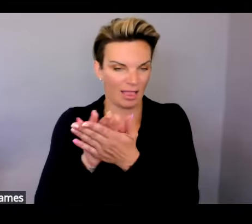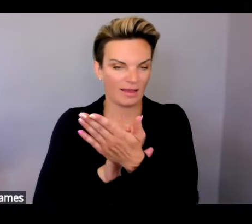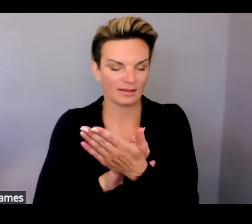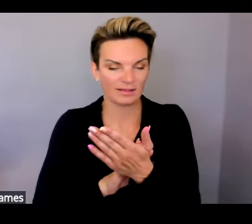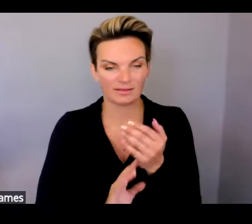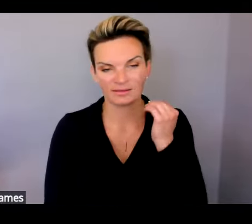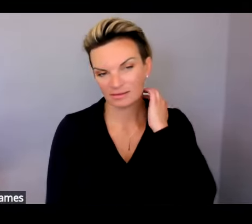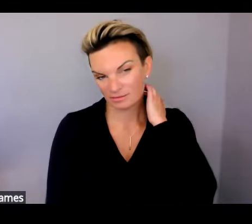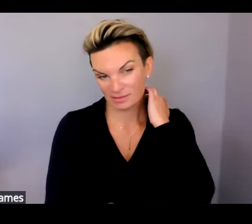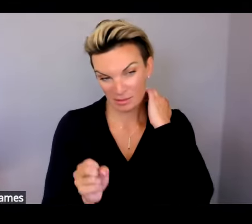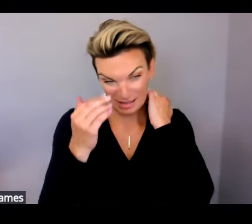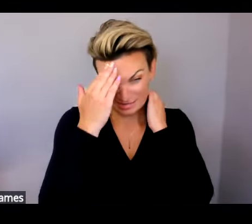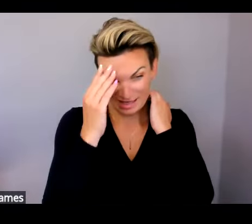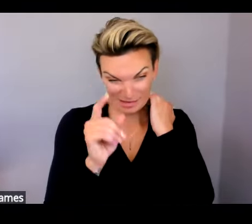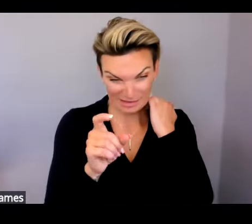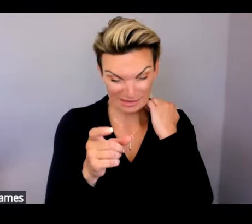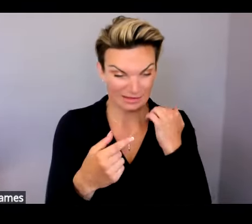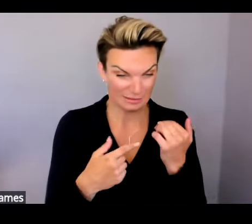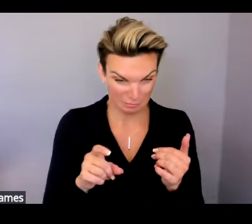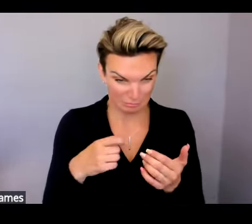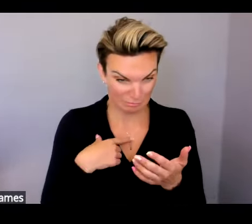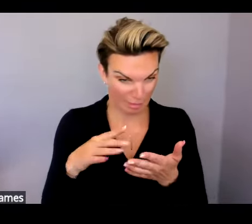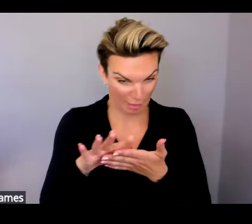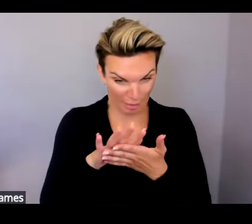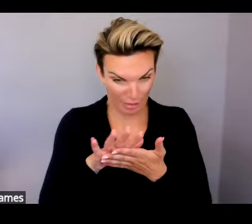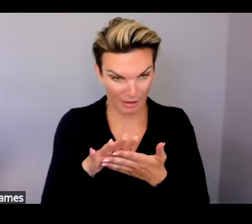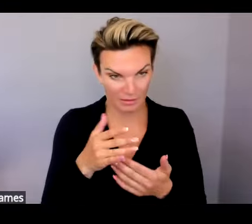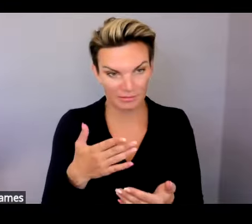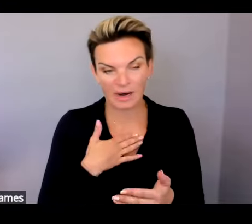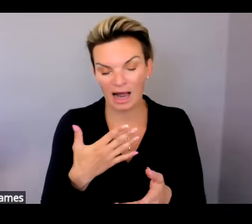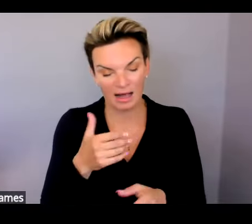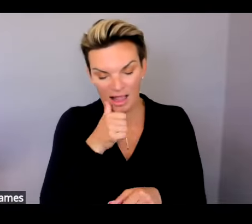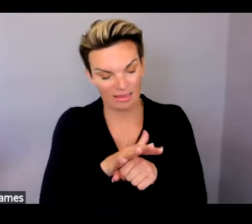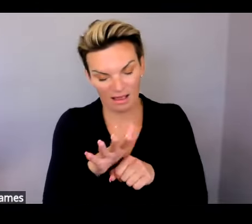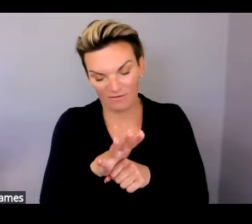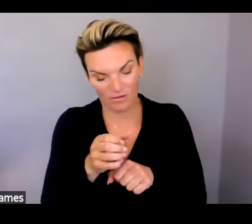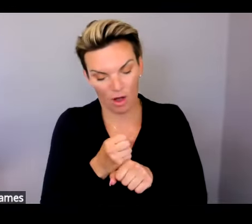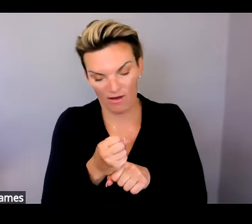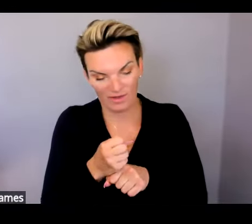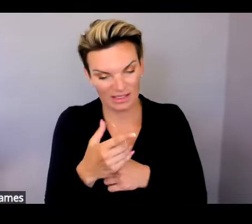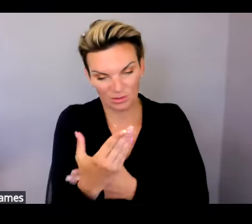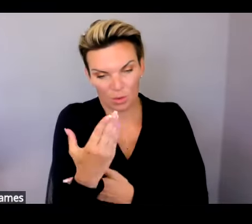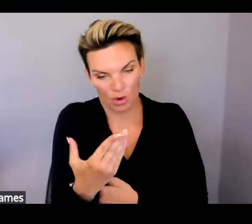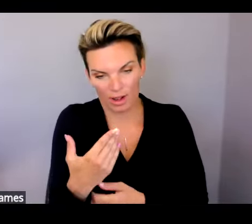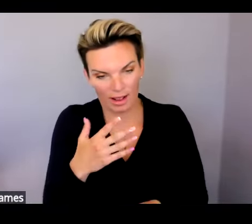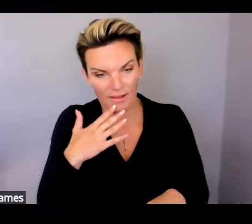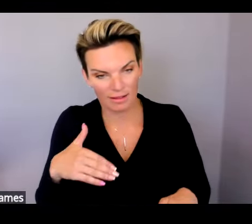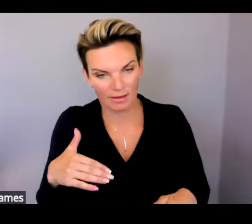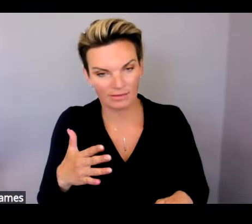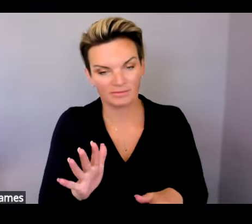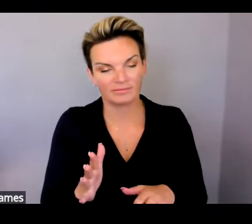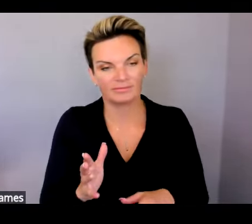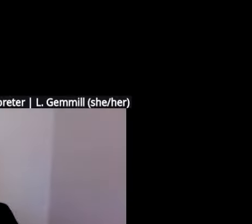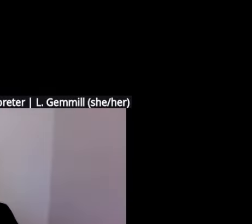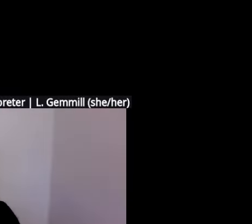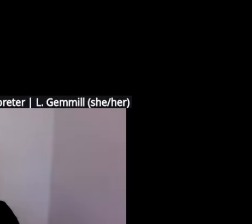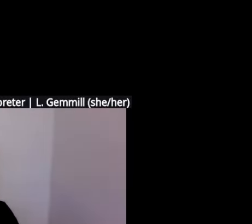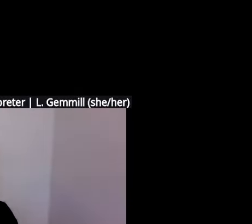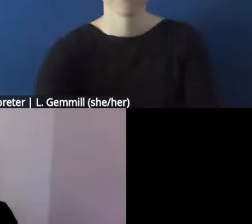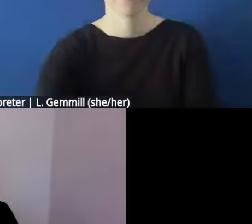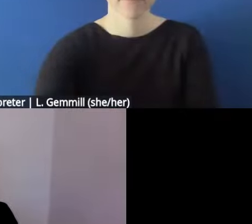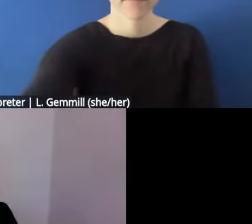if that made sense at all. Chalk that up to my lack of coffee still for this morning, but that's kind of why we want it,